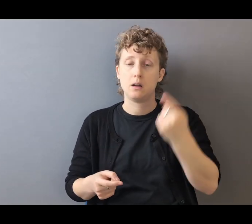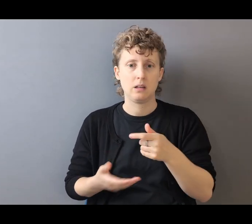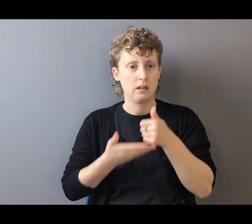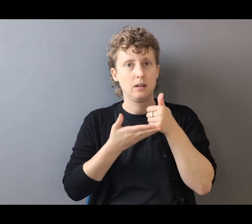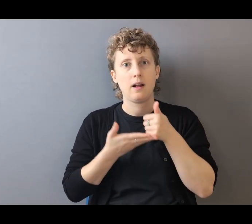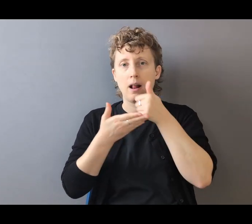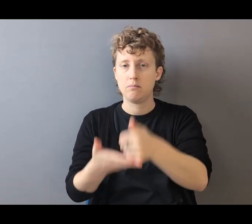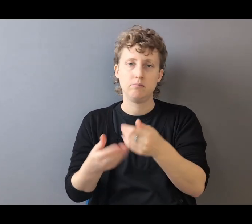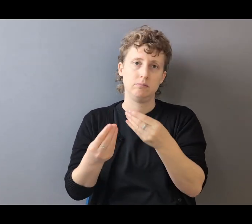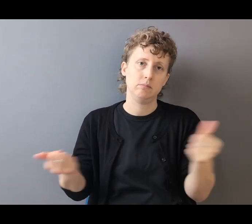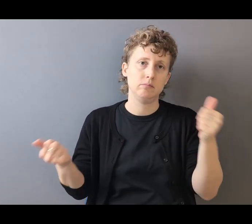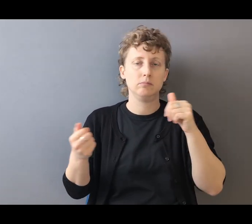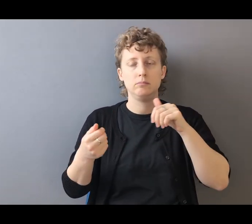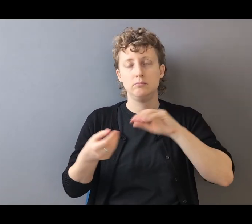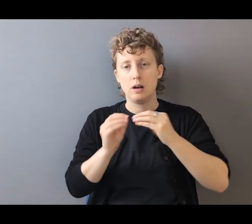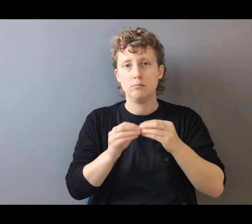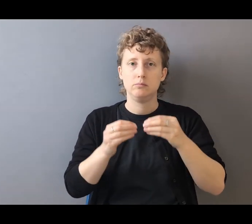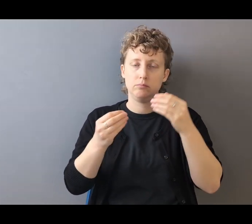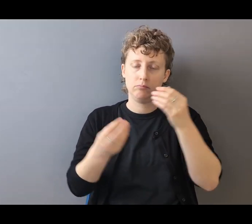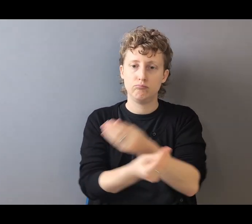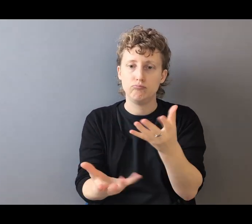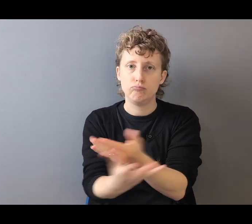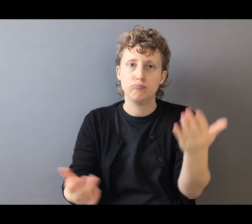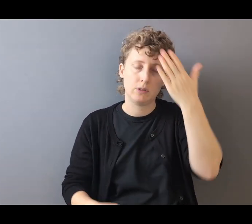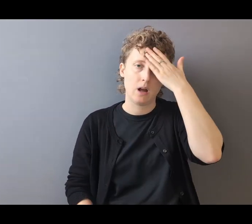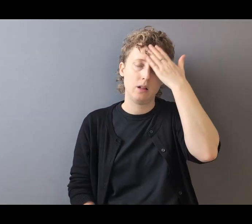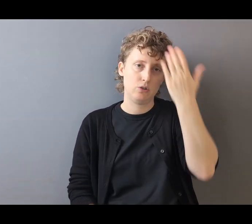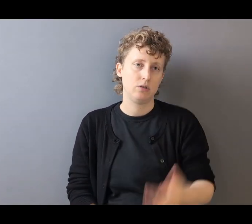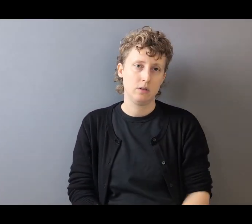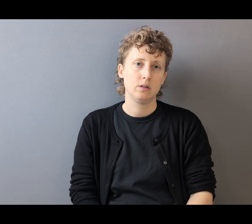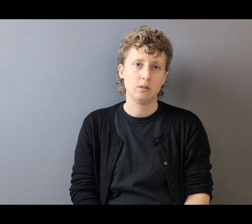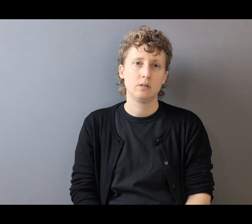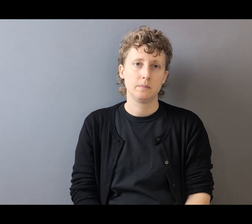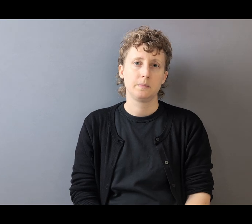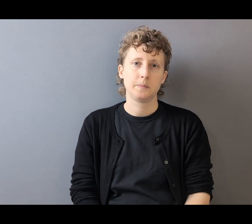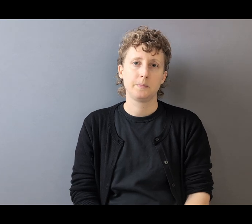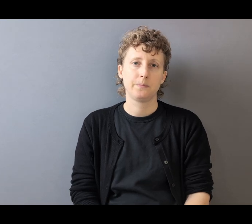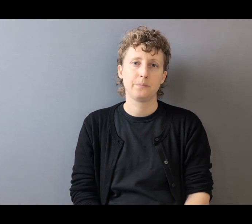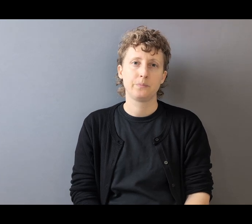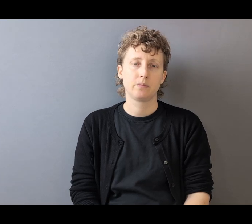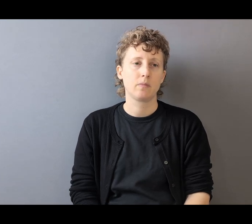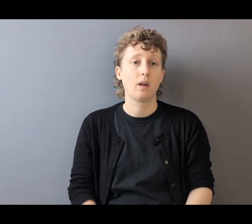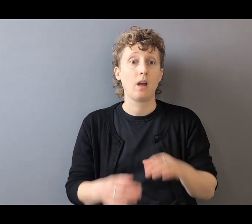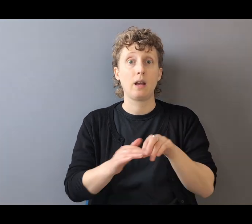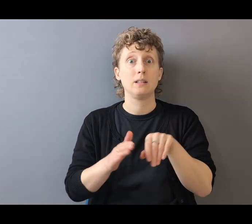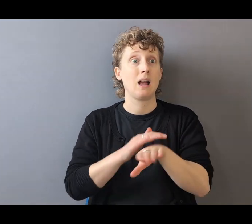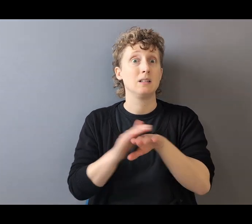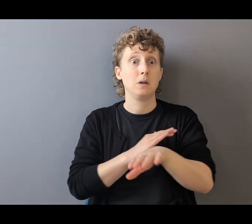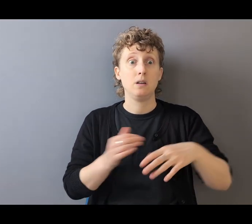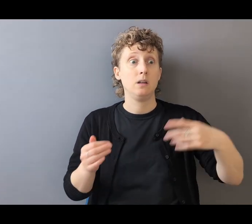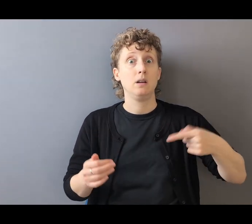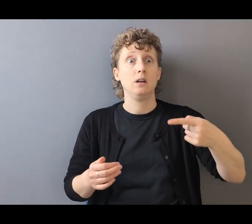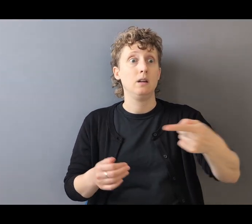to share the knowledge, to share the experience, because in accessibility sometimes it's not easy. We are doing a lot of job that at